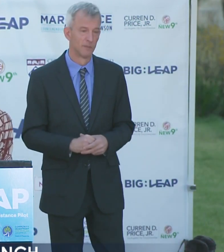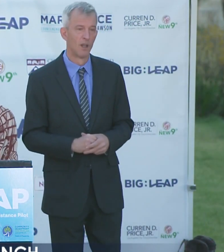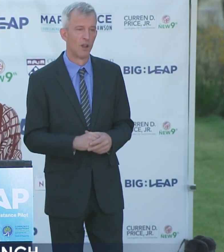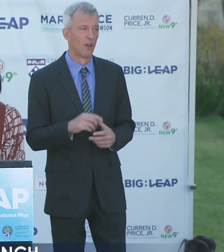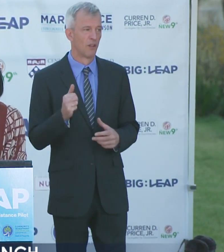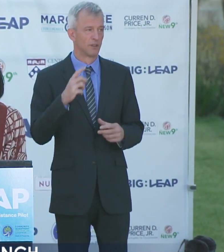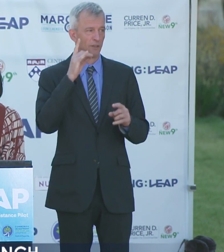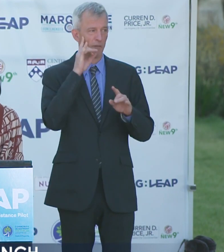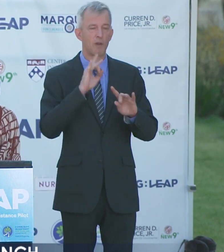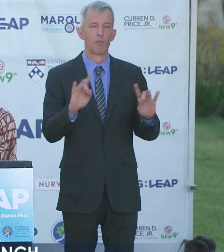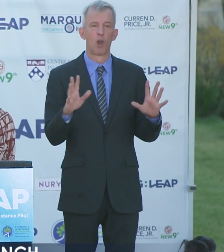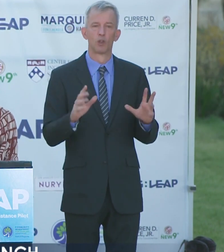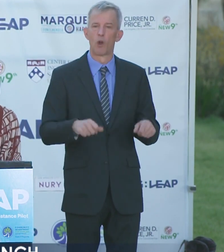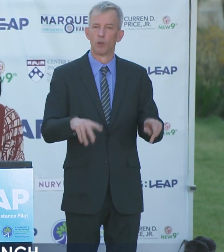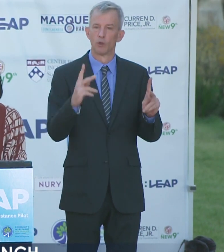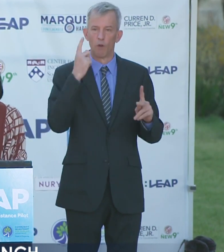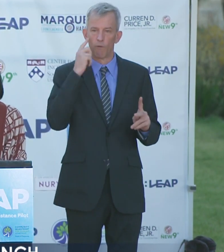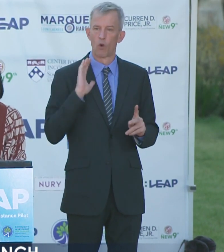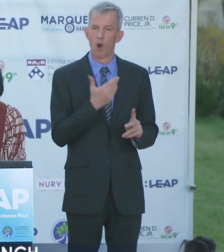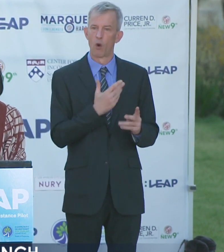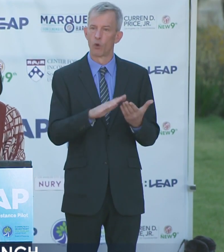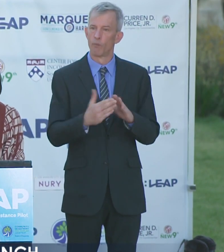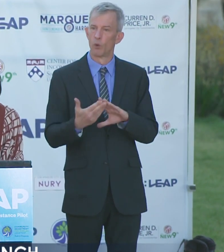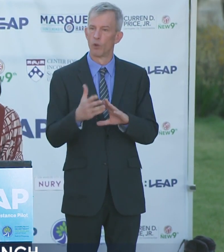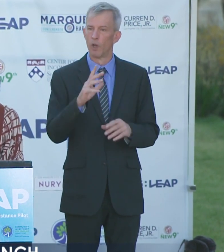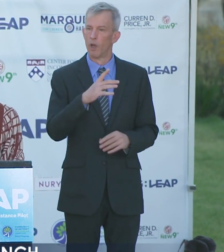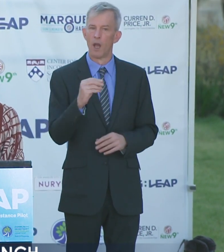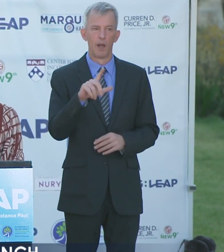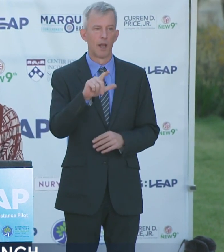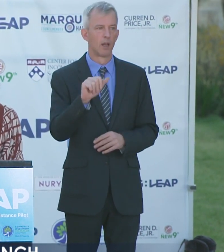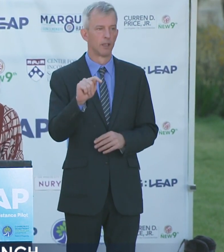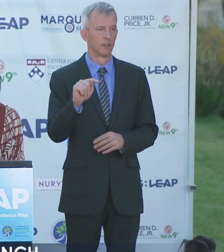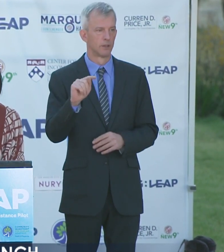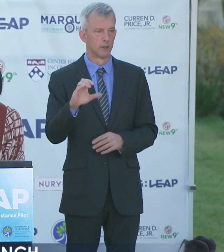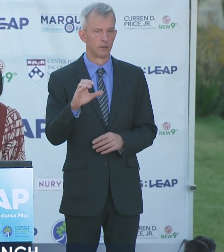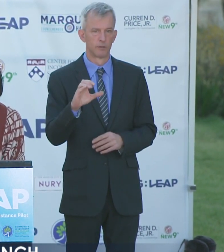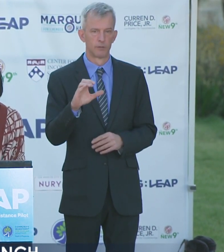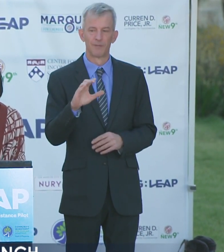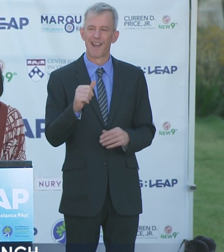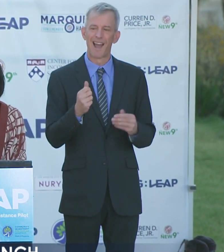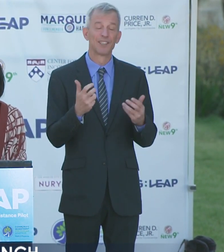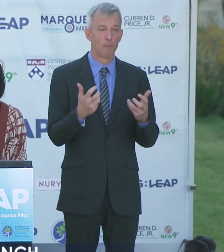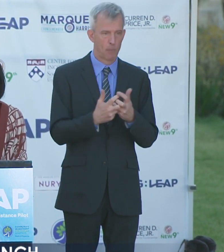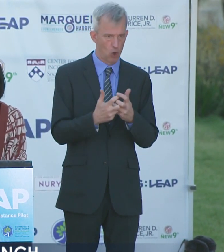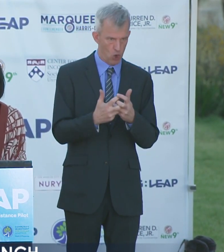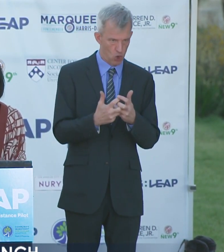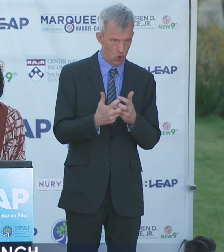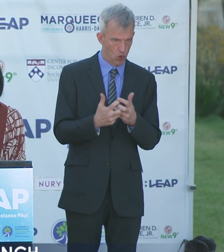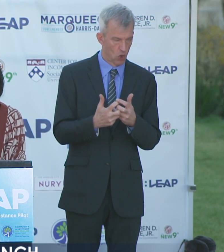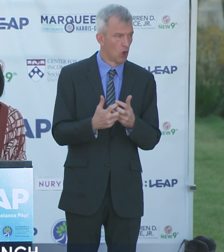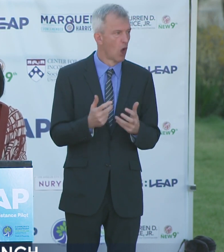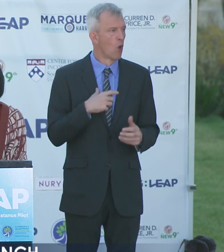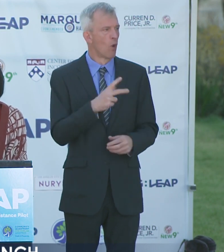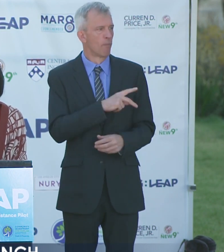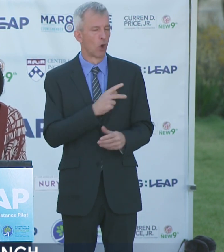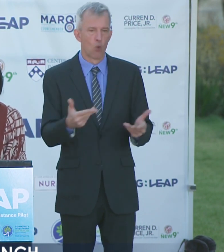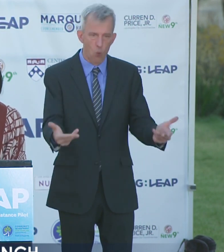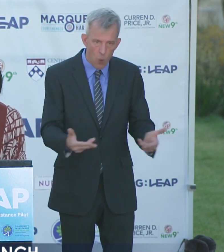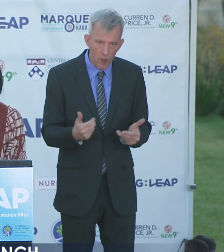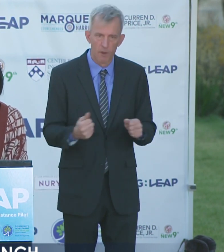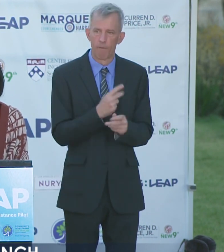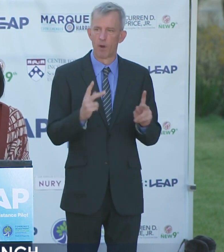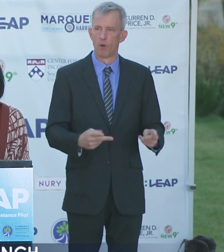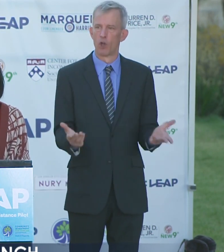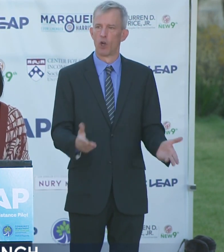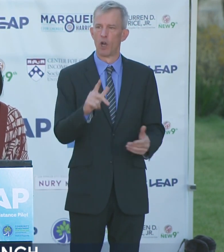opportunity for our community and for LA Trade Tech College as a partner. I want to personally welcome everyone here to